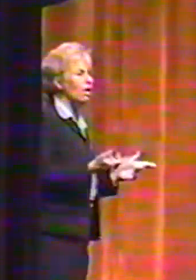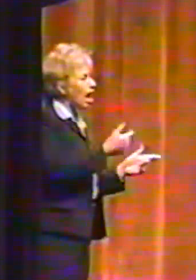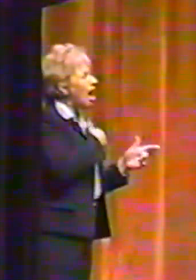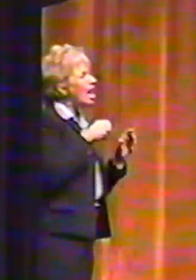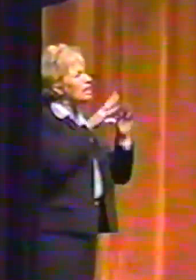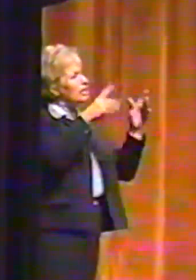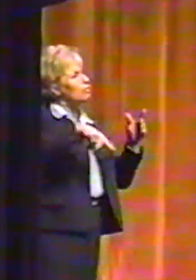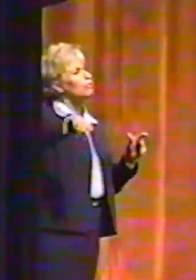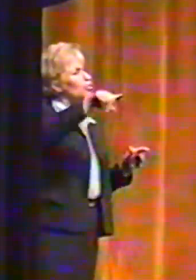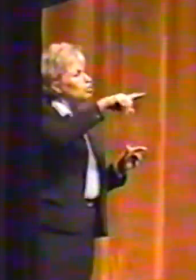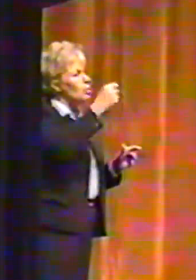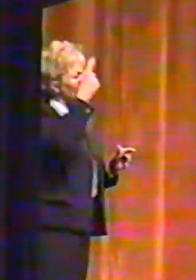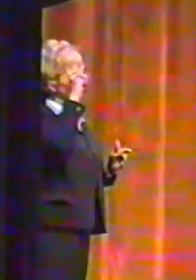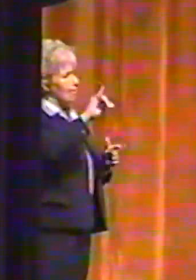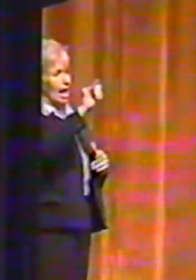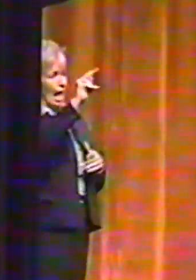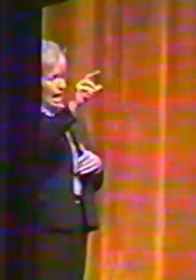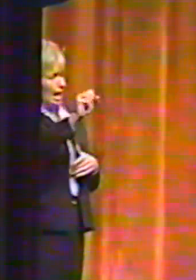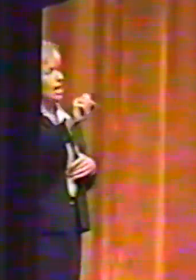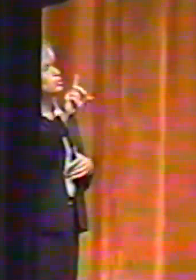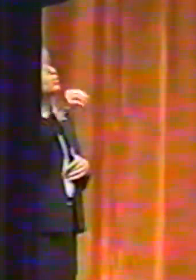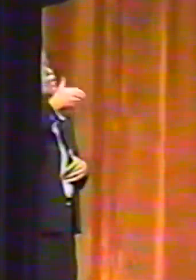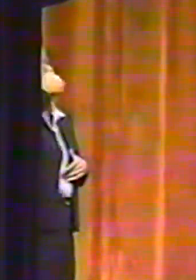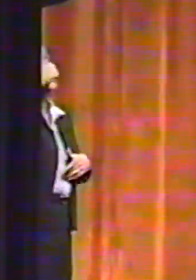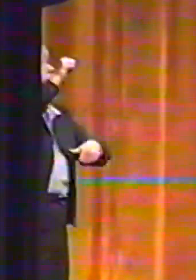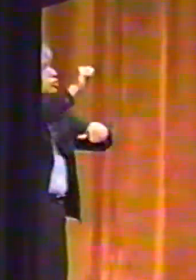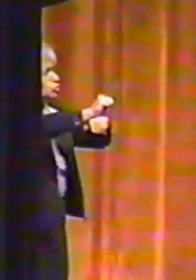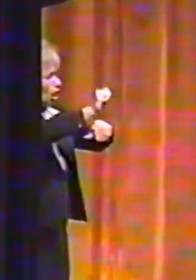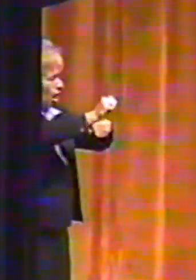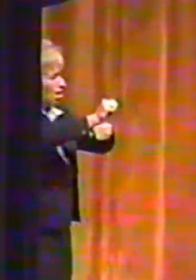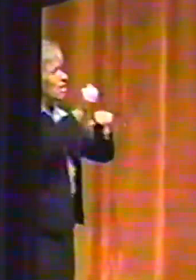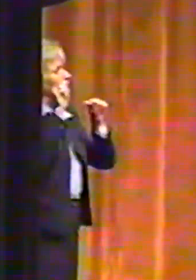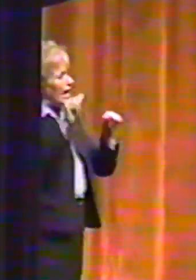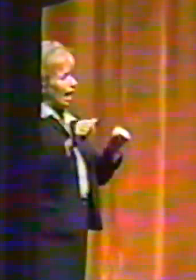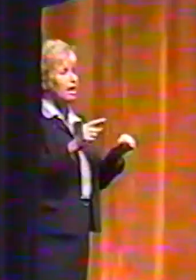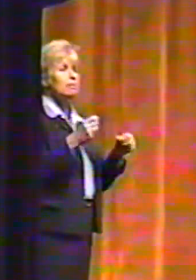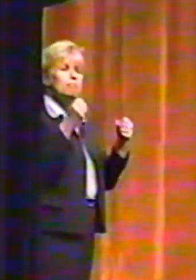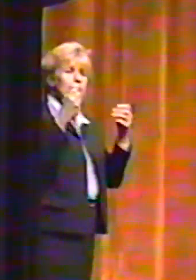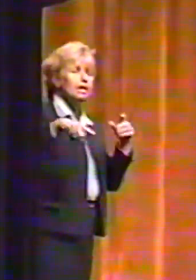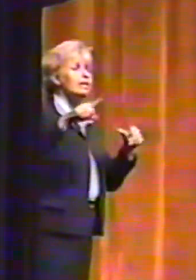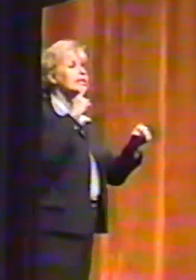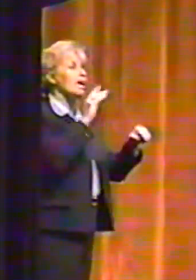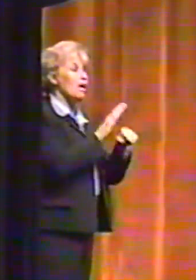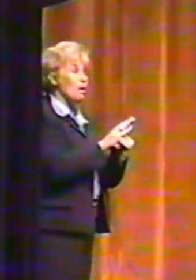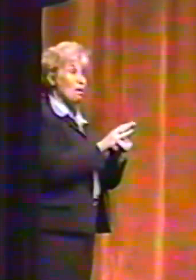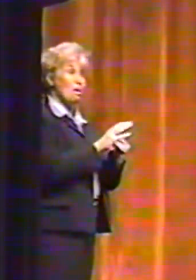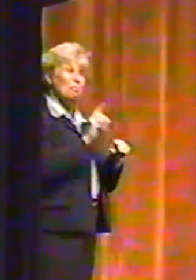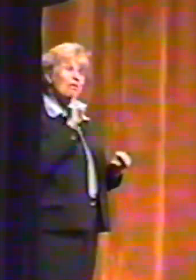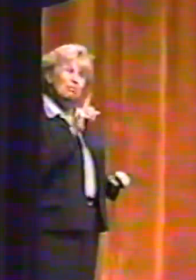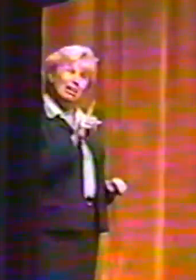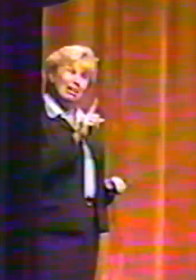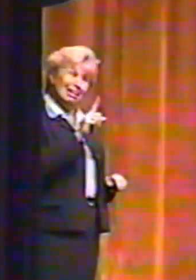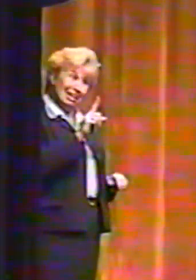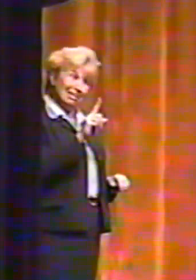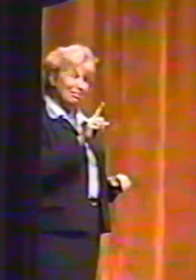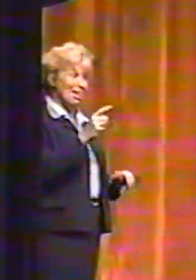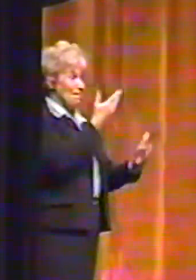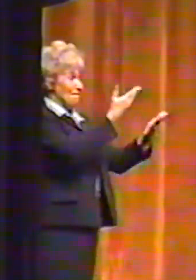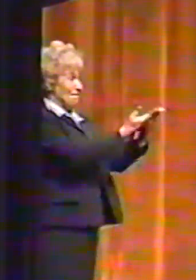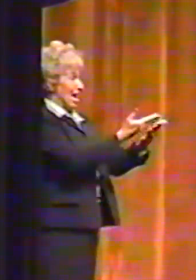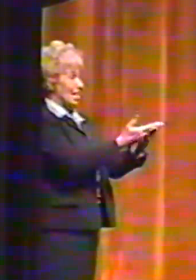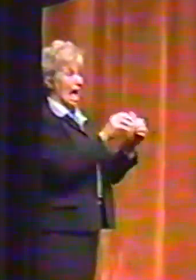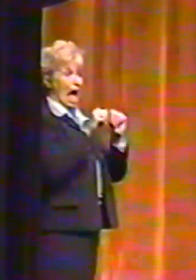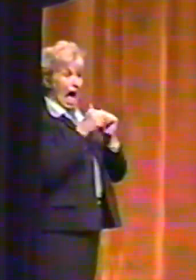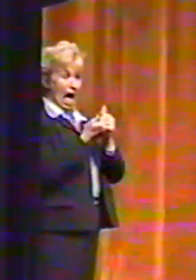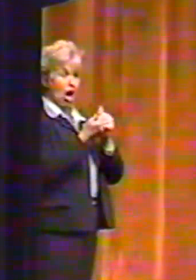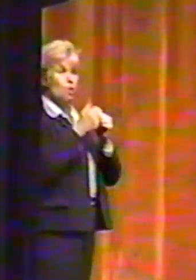very dedicated. But the fact is that the way the agency as a whole has carried out its duties and its mission has often been